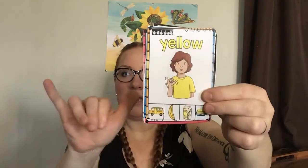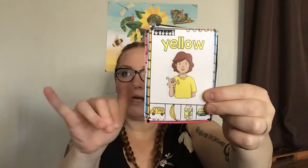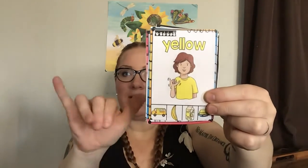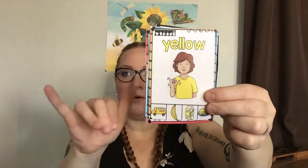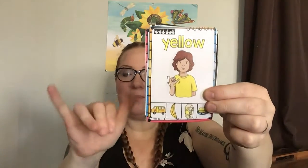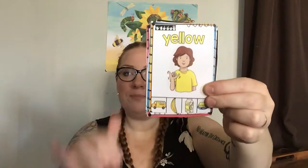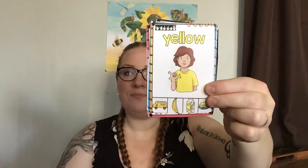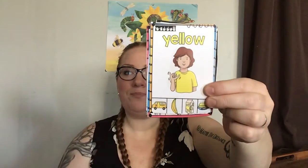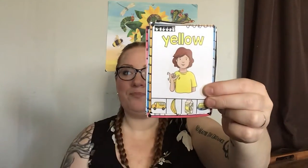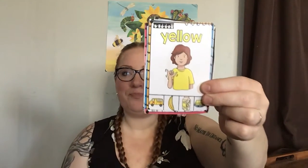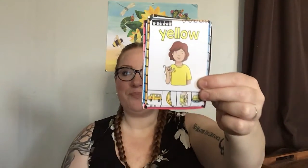Yellow.